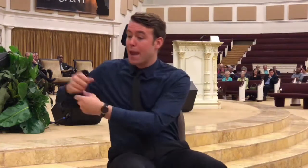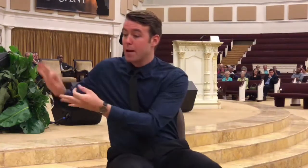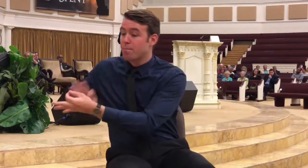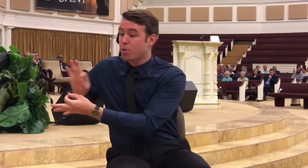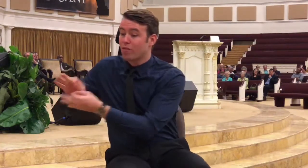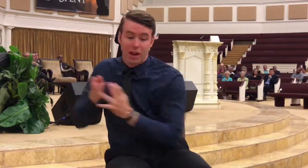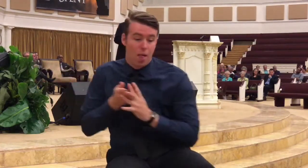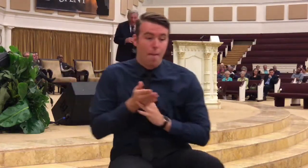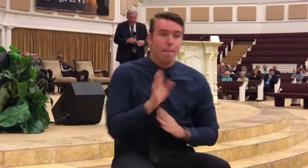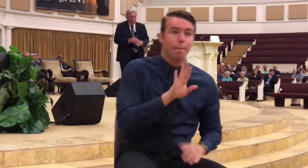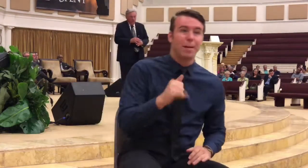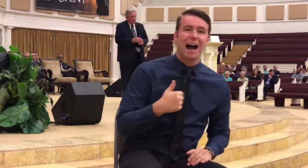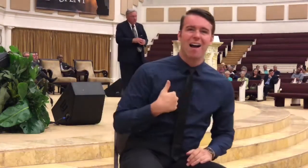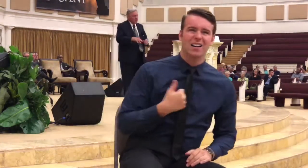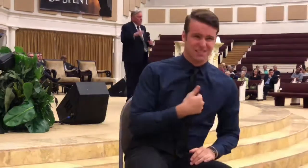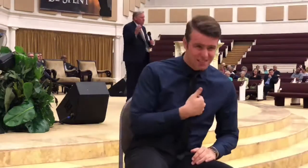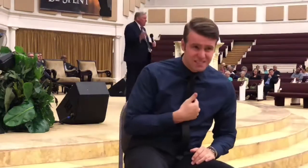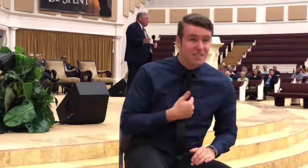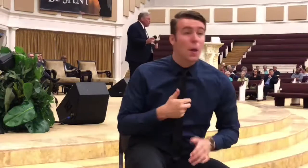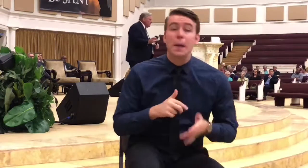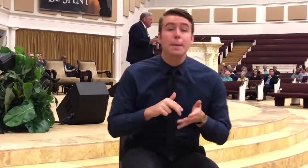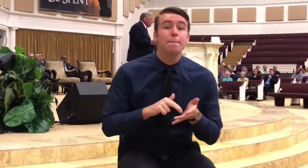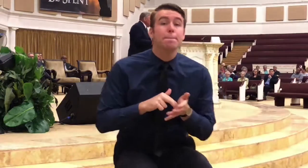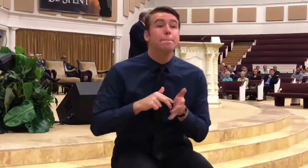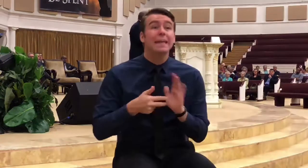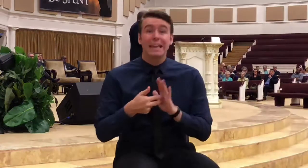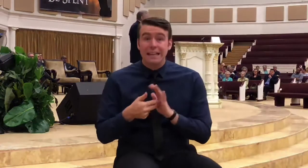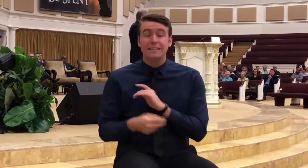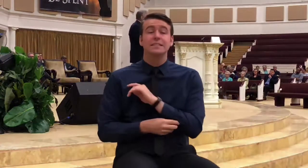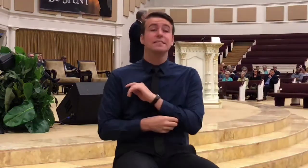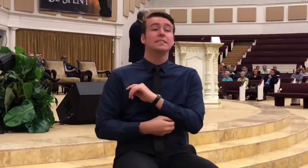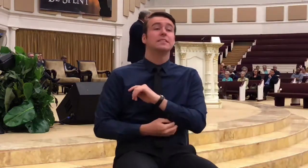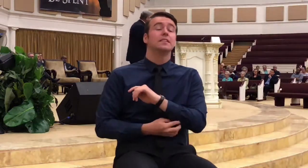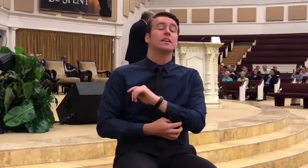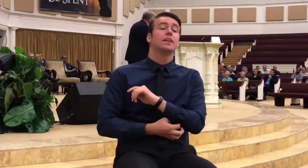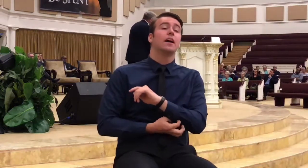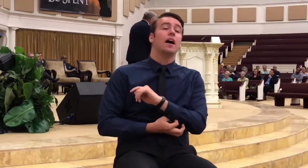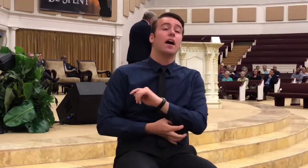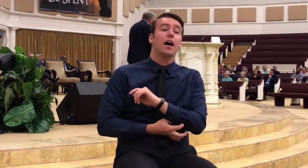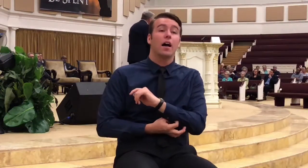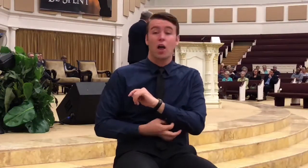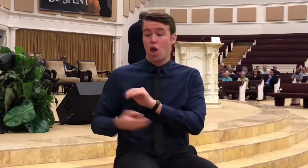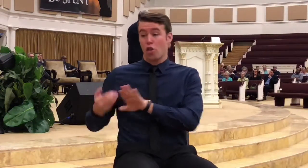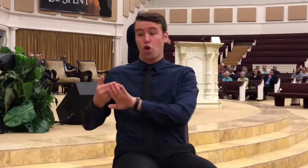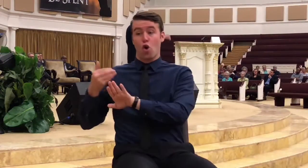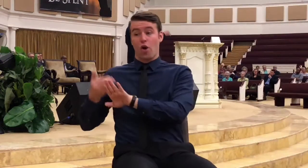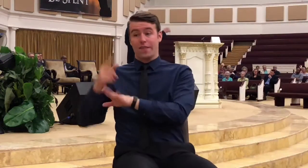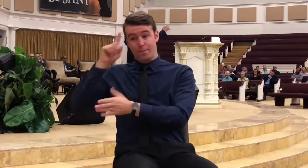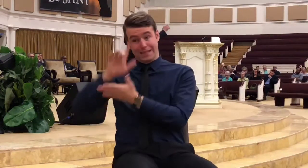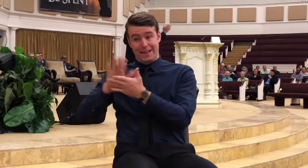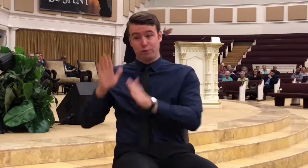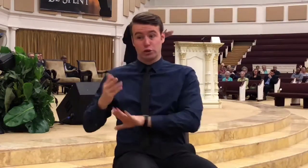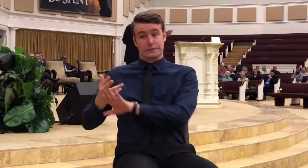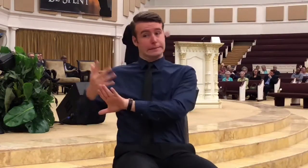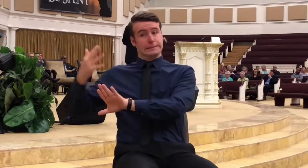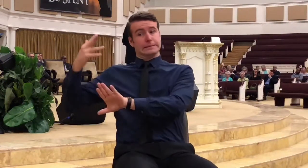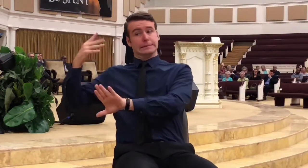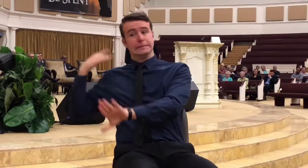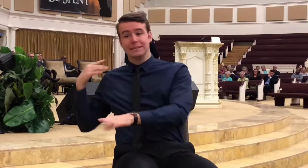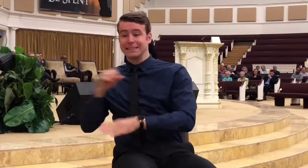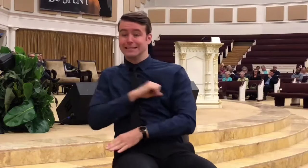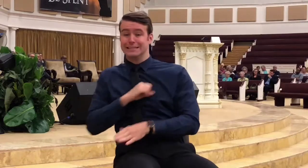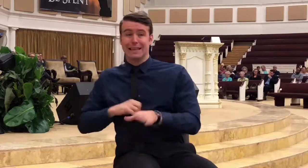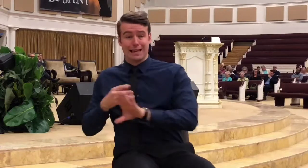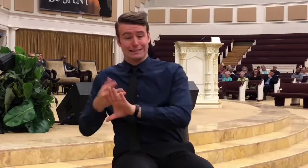us. In other words, the completion of what earlier believers and earlier